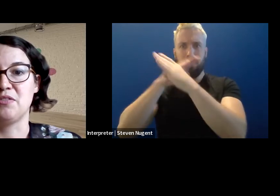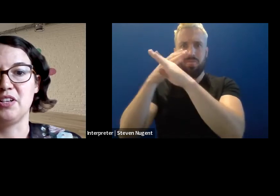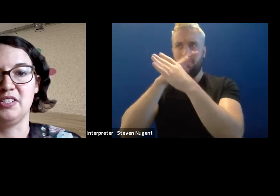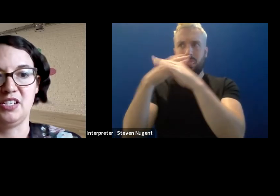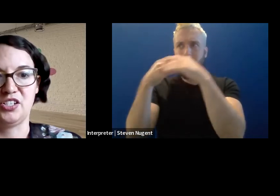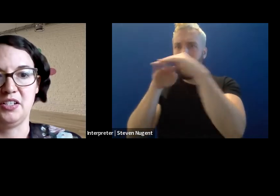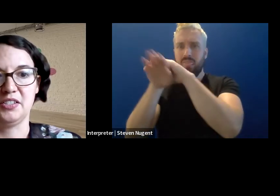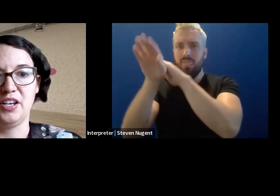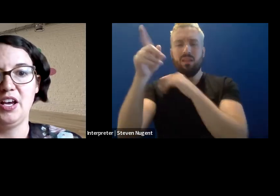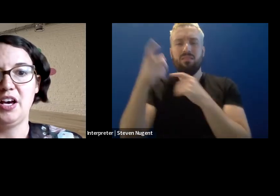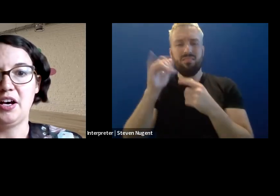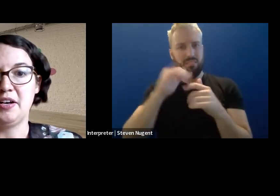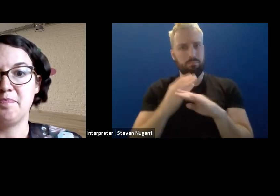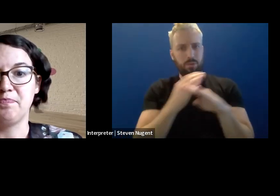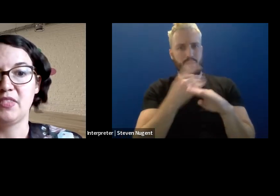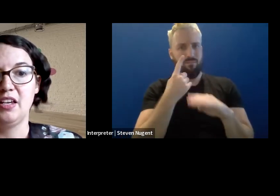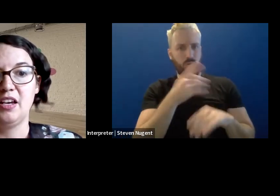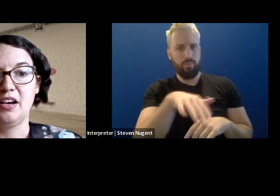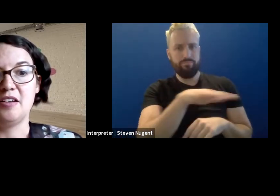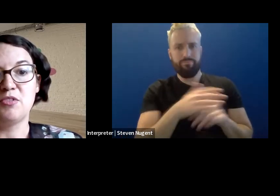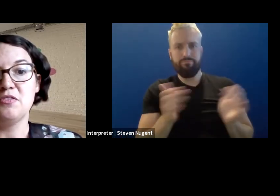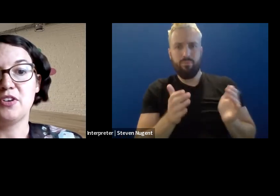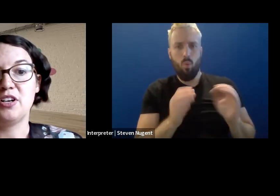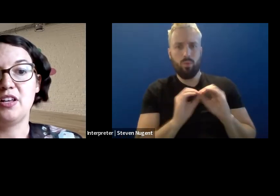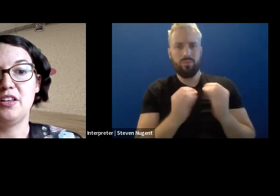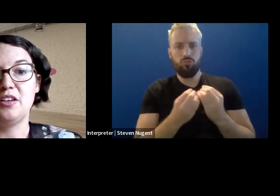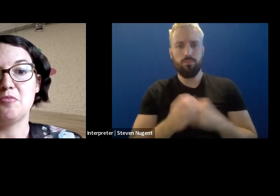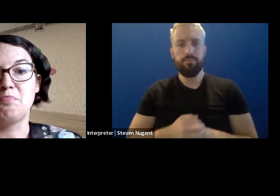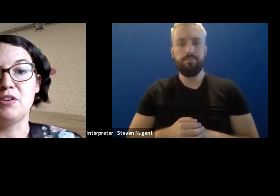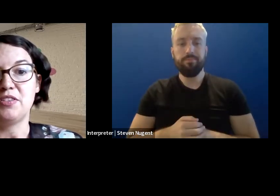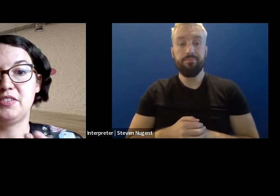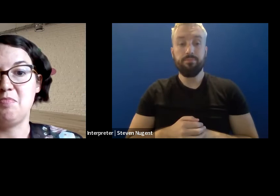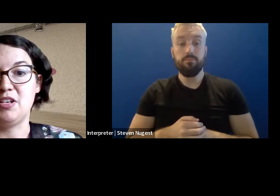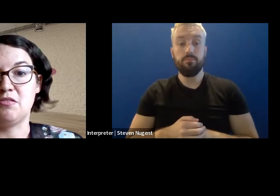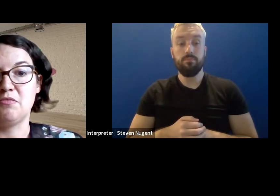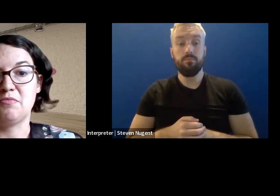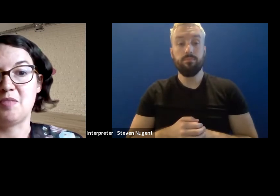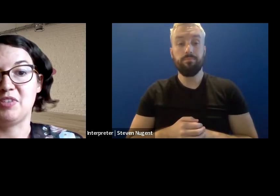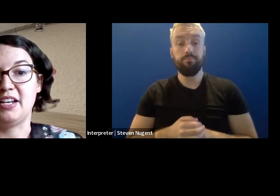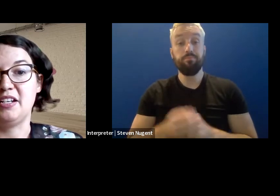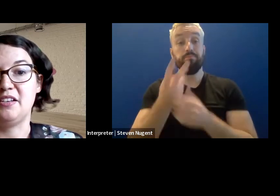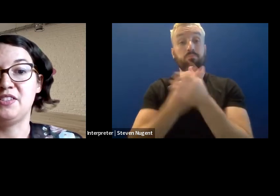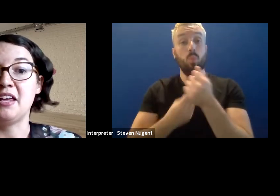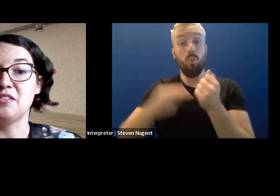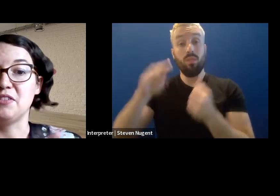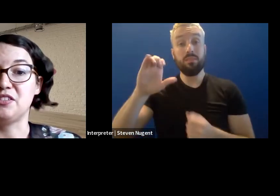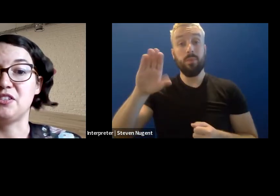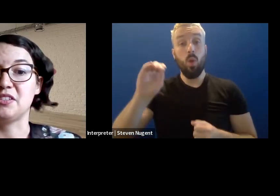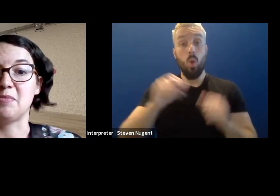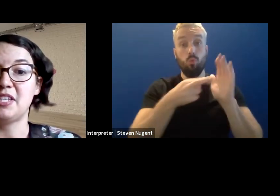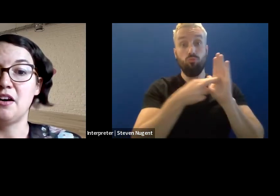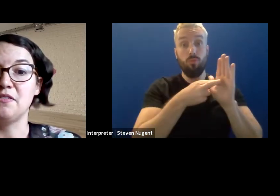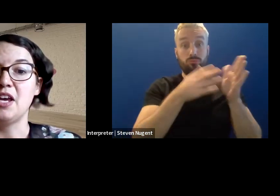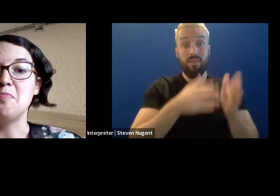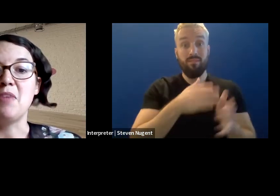for small organizations. And moreover, both CBO representatives and the